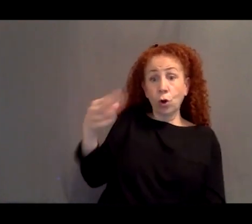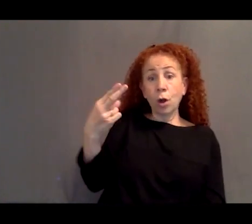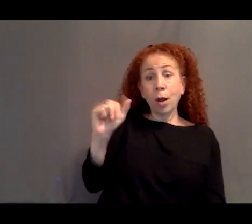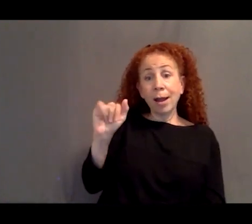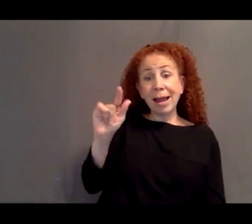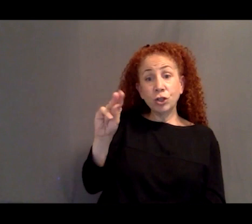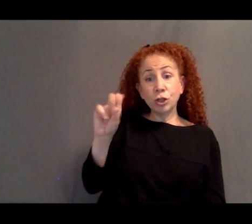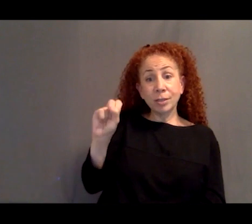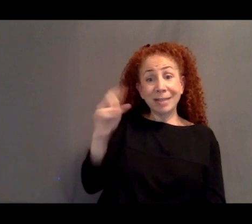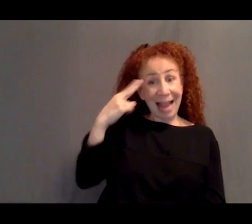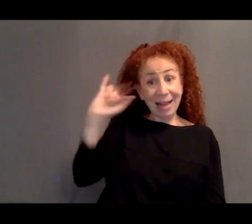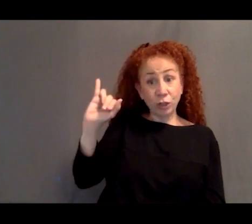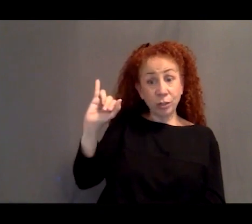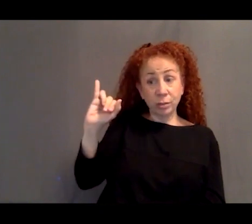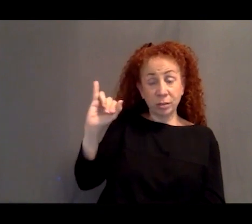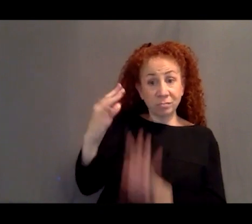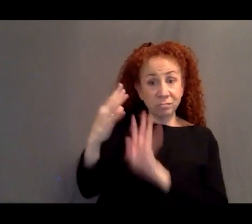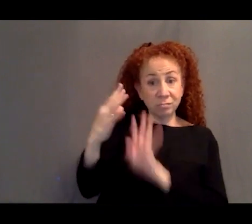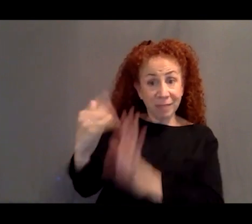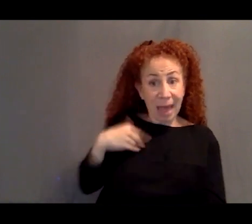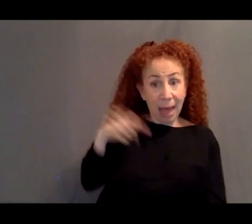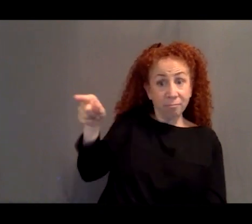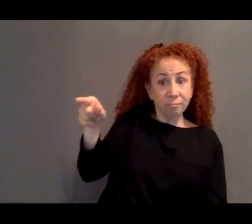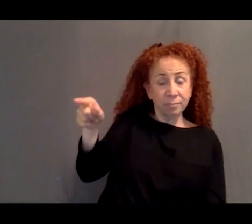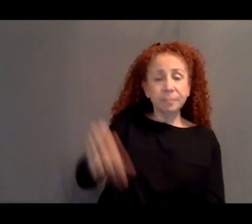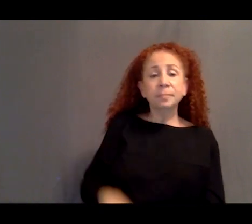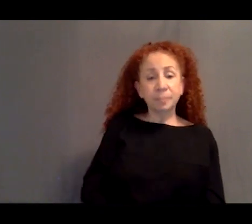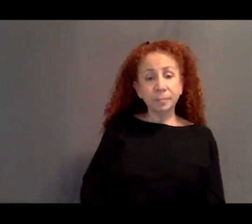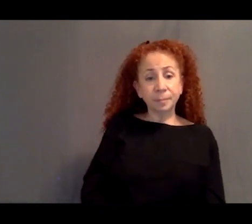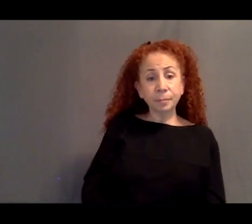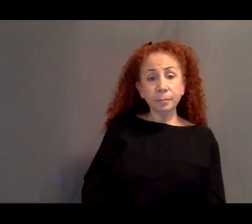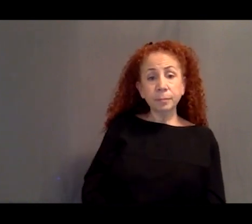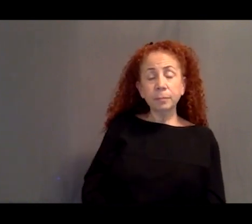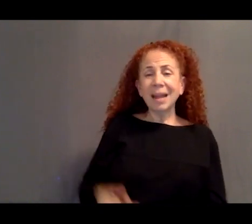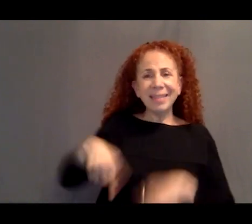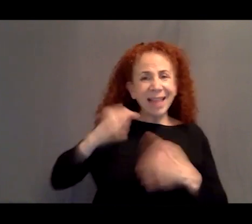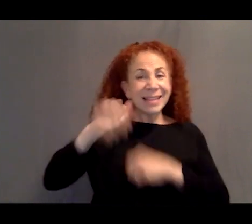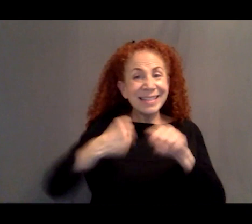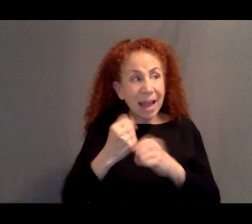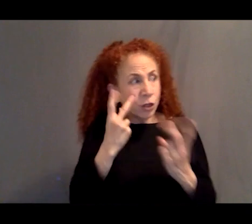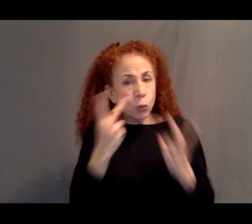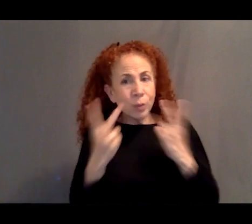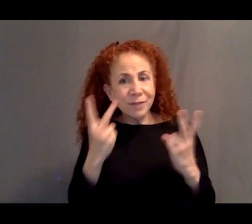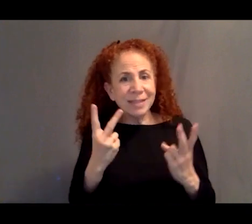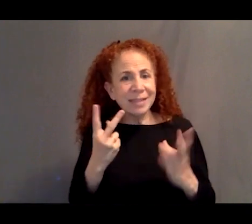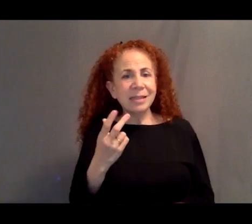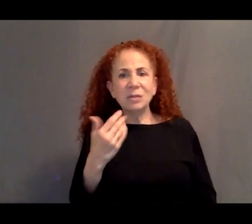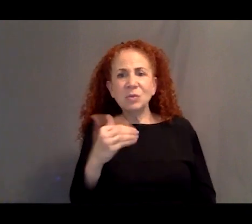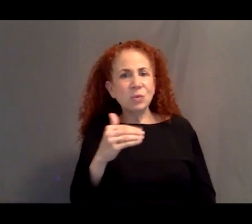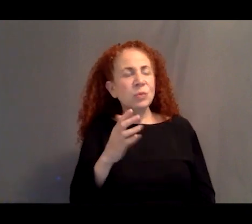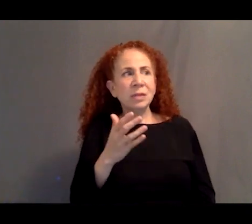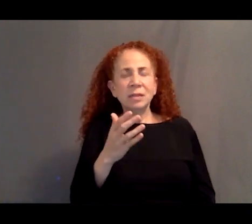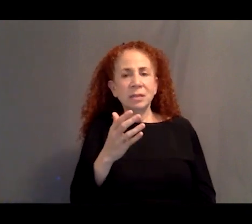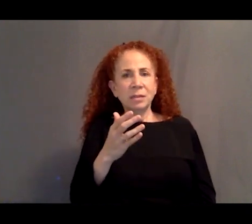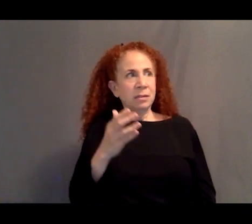Haitians. We've seen over the last decade enforcement that has